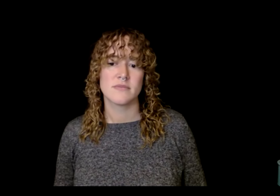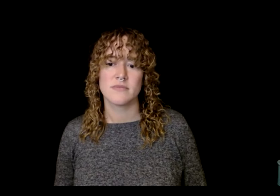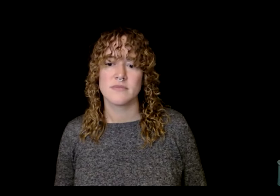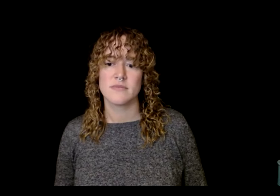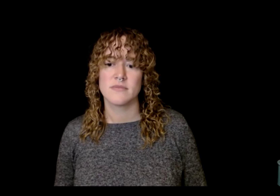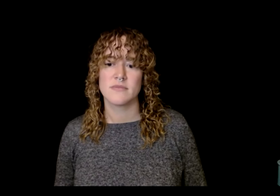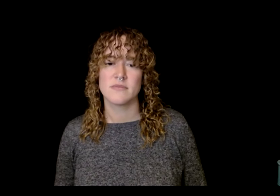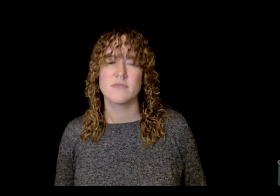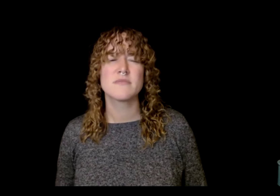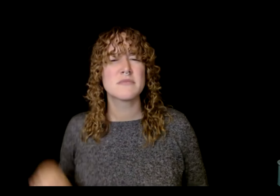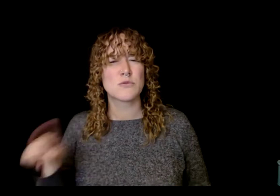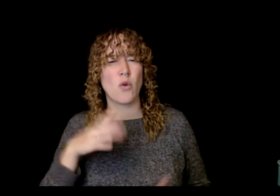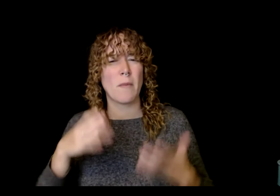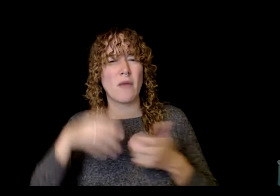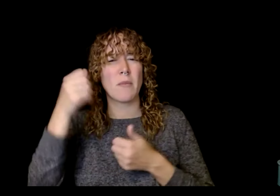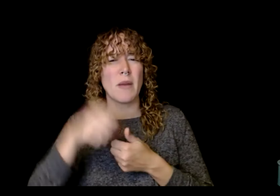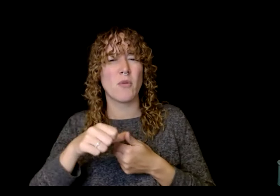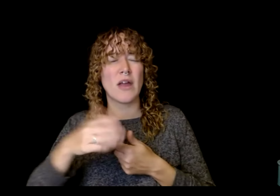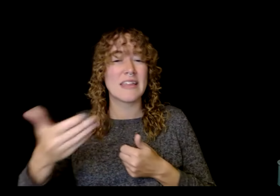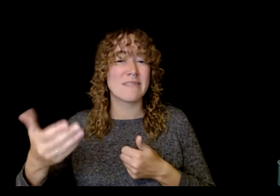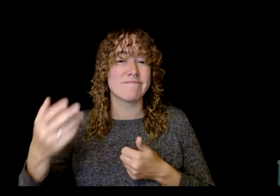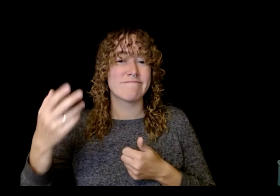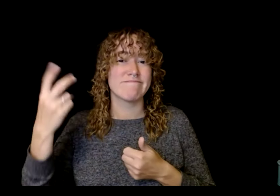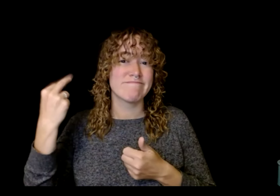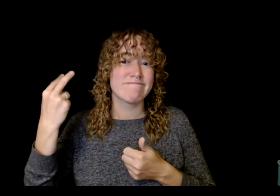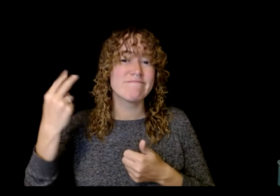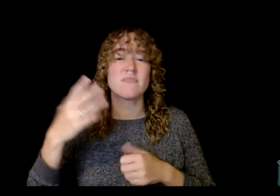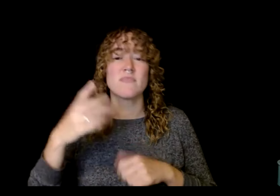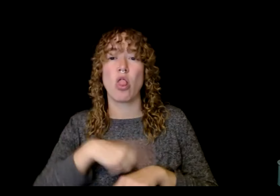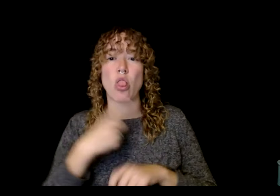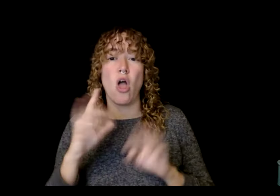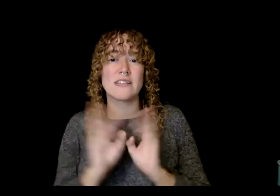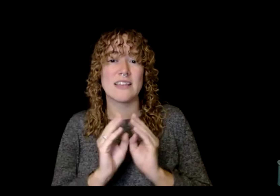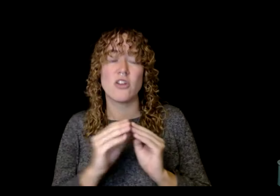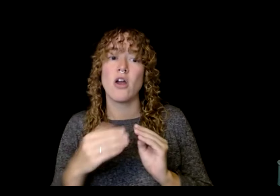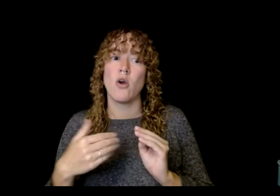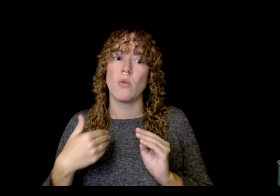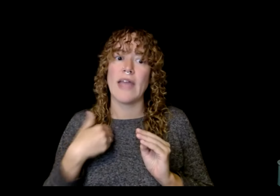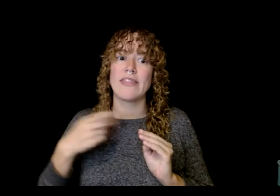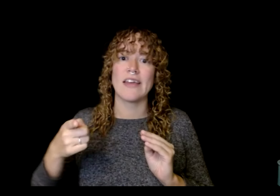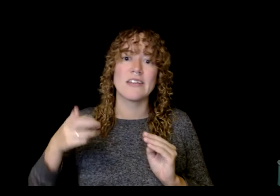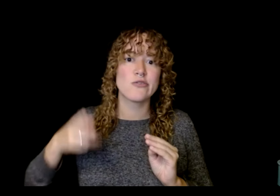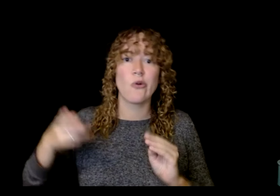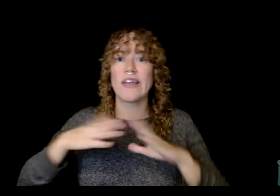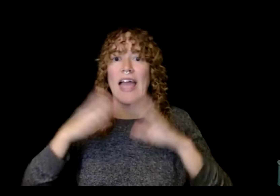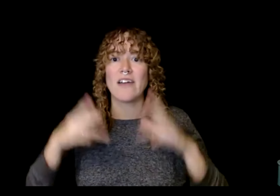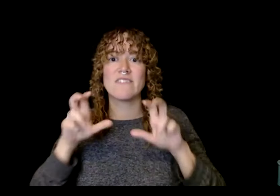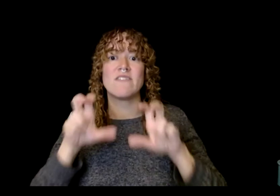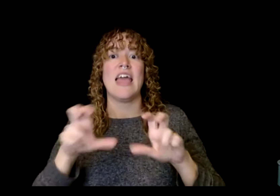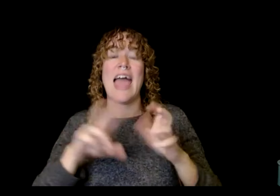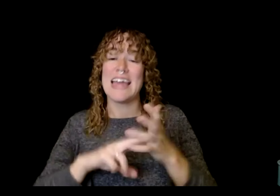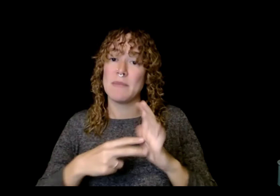last long session, we had a historic housing investment, which allowed us to expand our youth